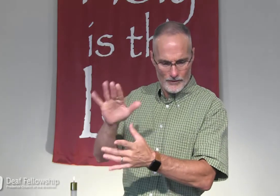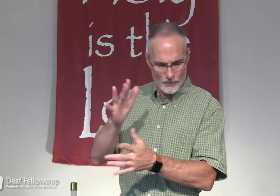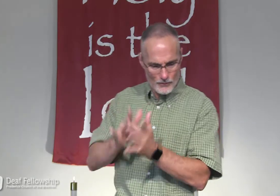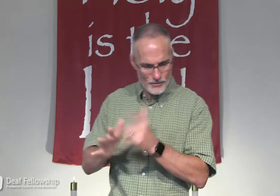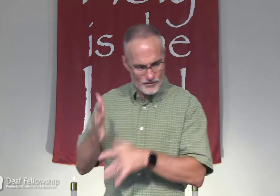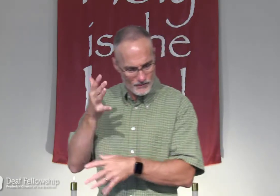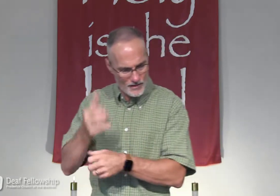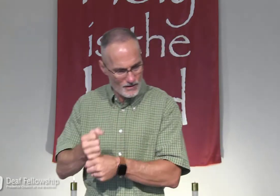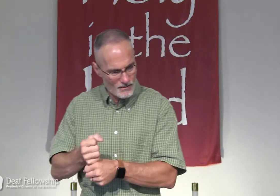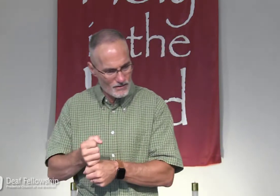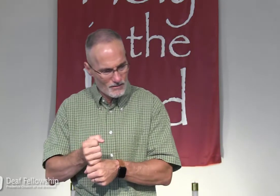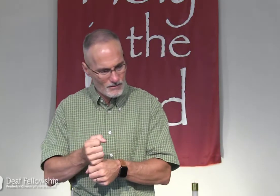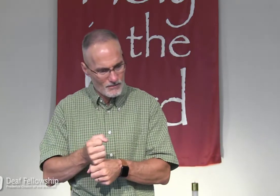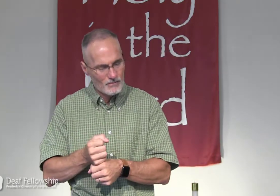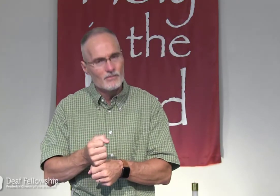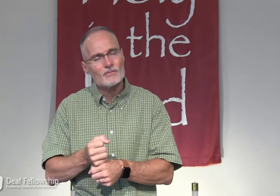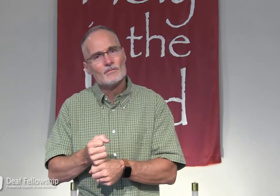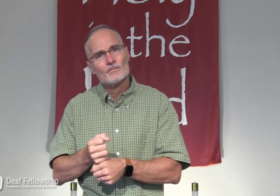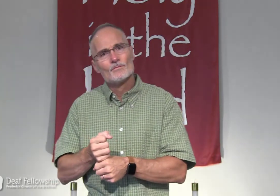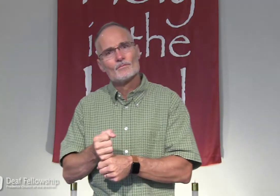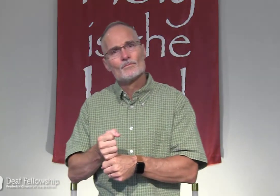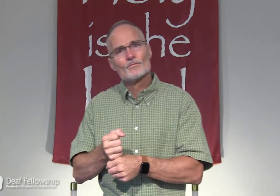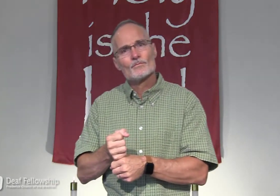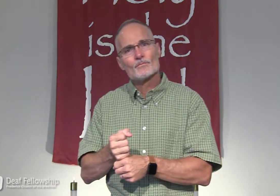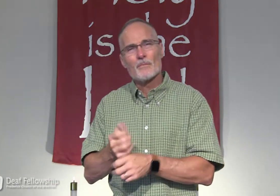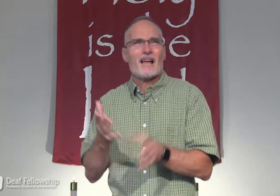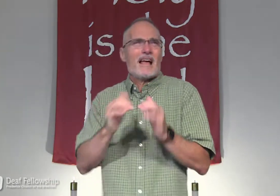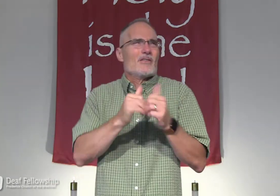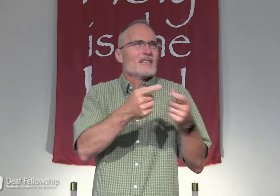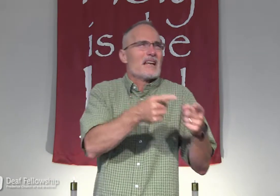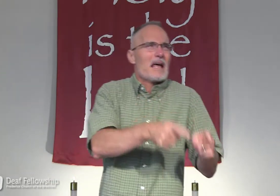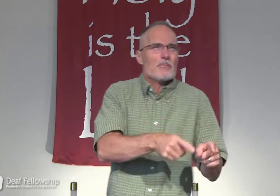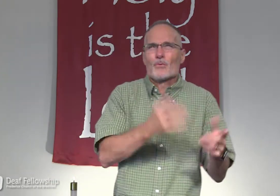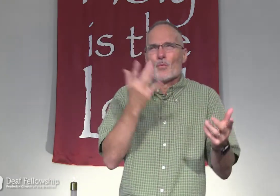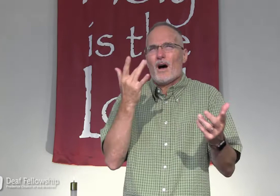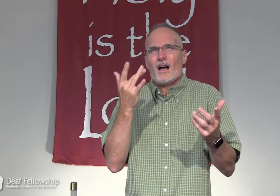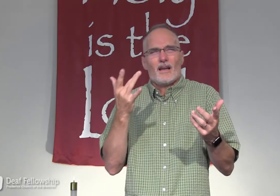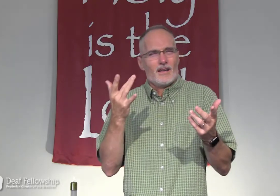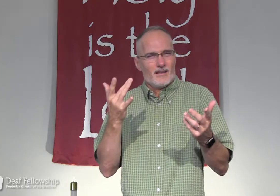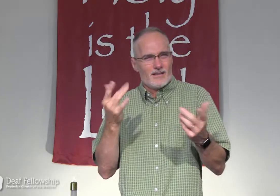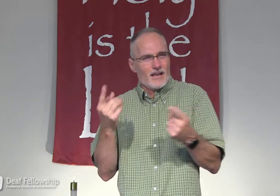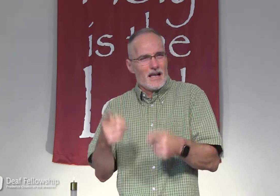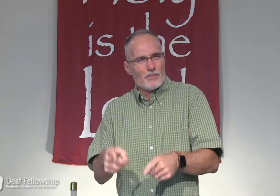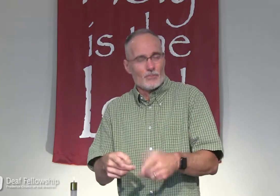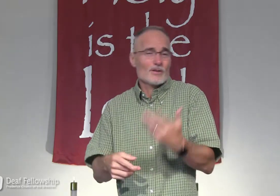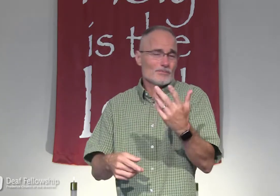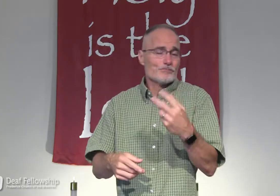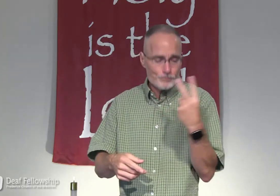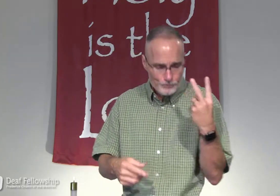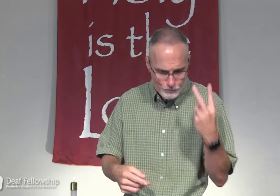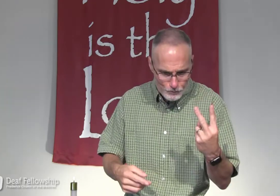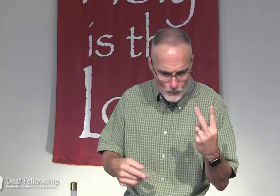But why would someone stray? Why would someone depart from their faith? I mean, how does that happen? Why does it